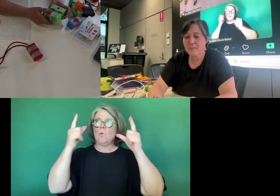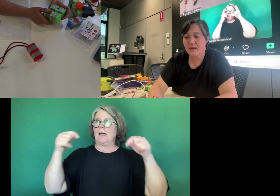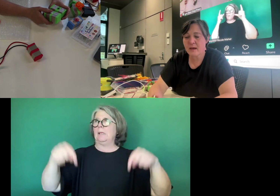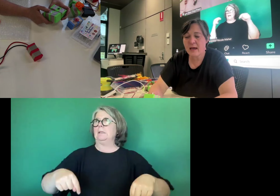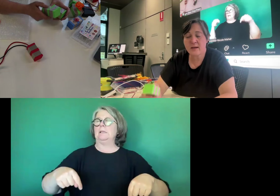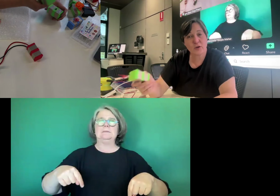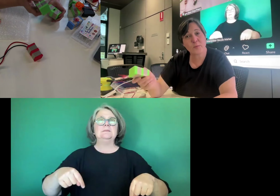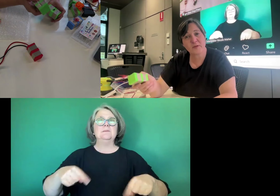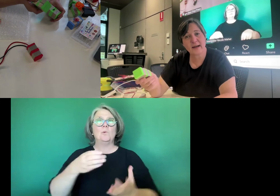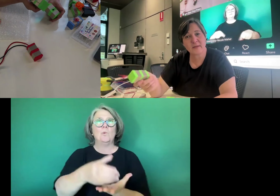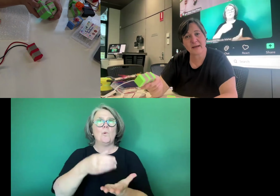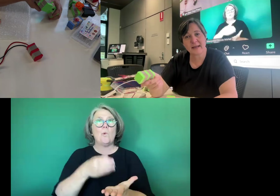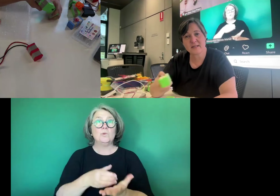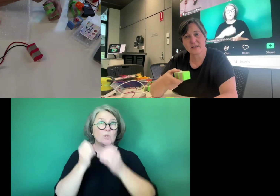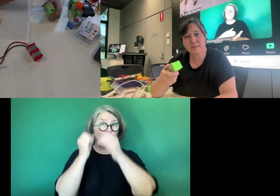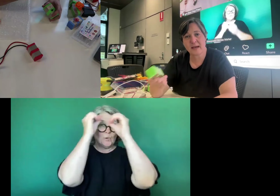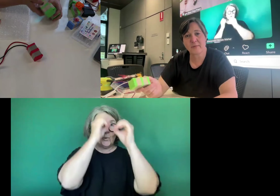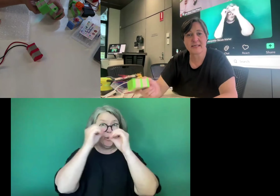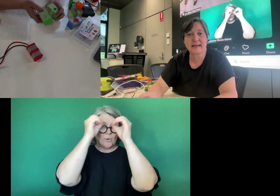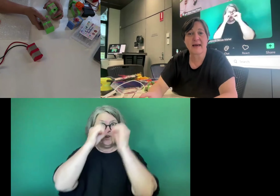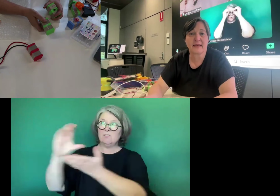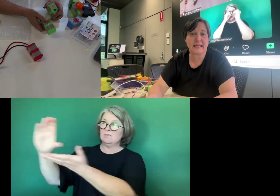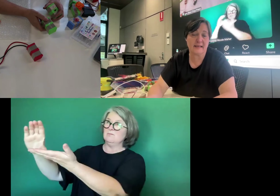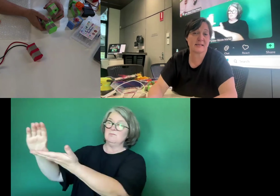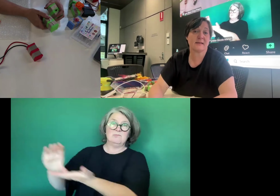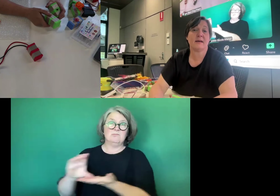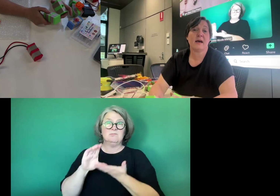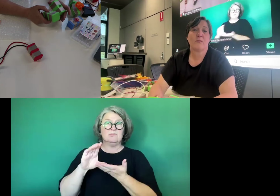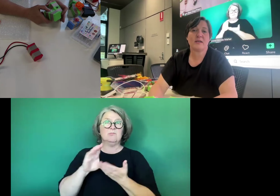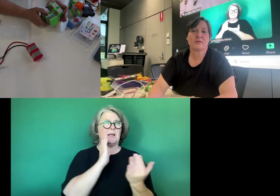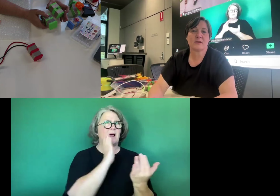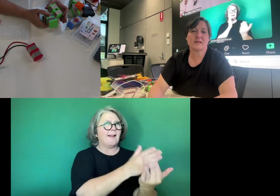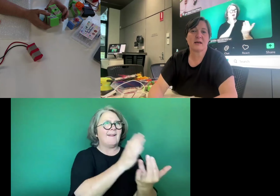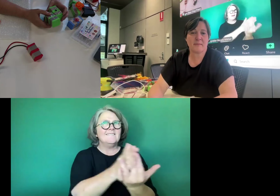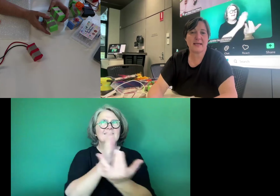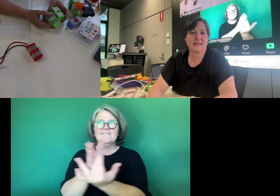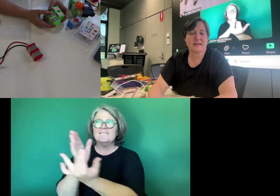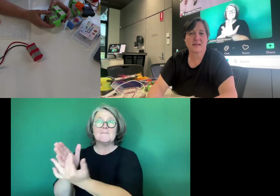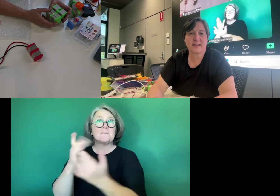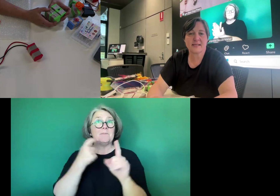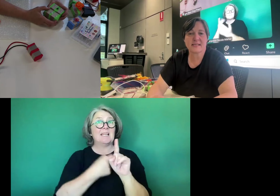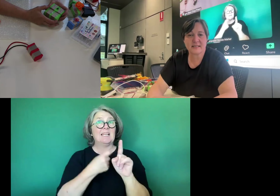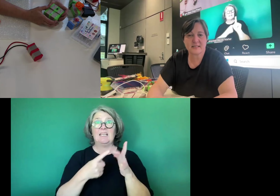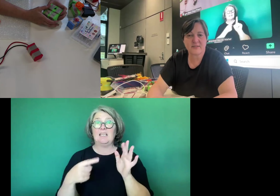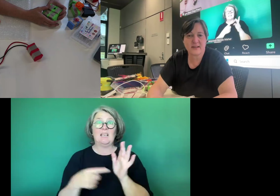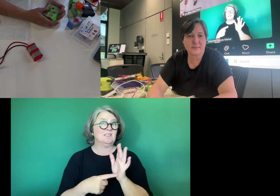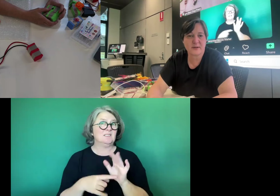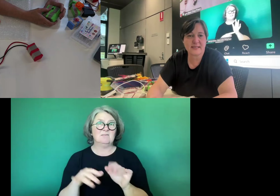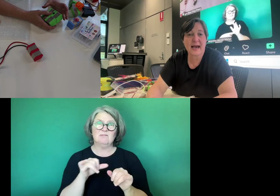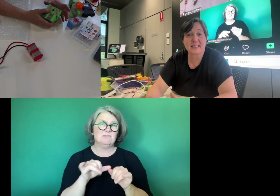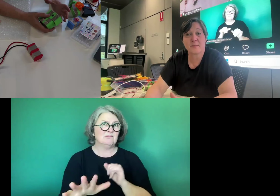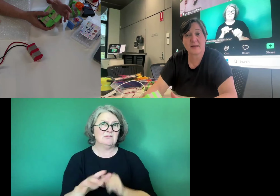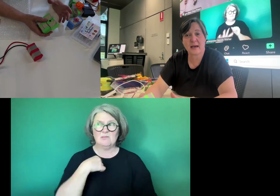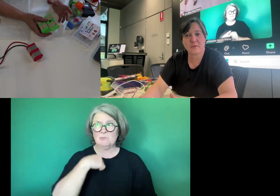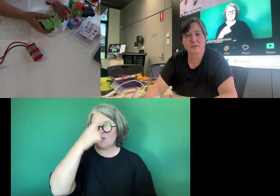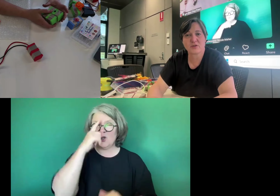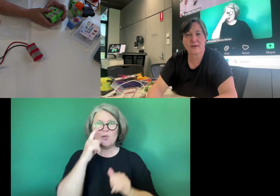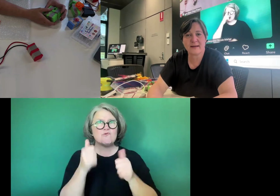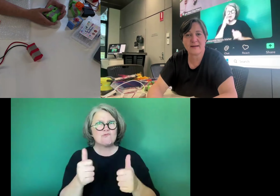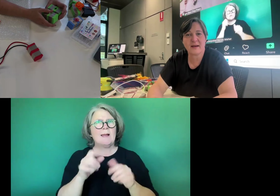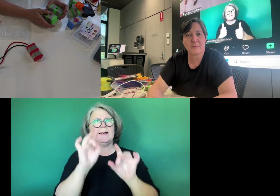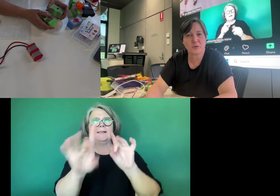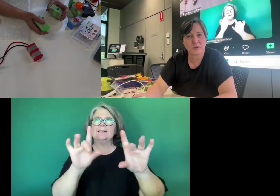And Google provided the money to be able to send out the kits, which was amazing, because I think it's such a different experience actually being